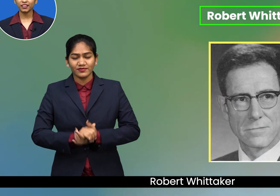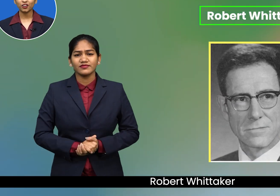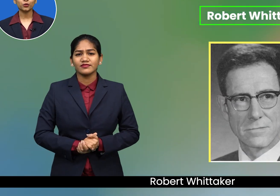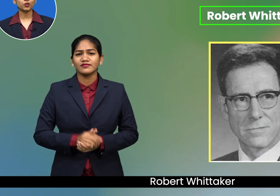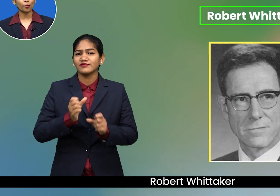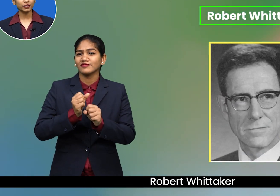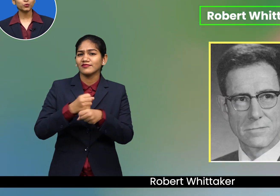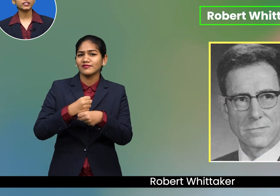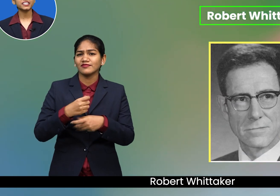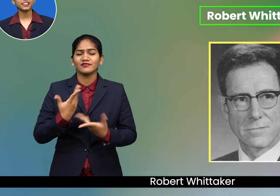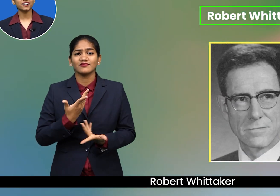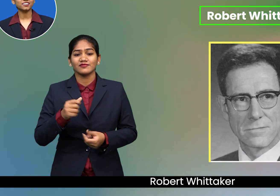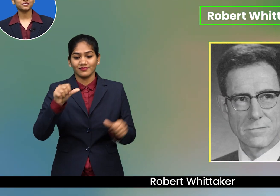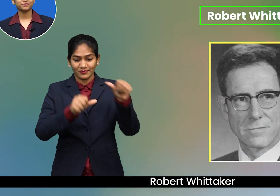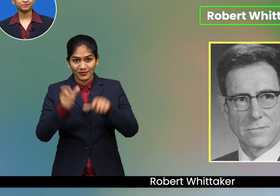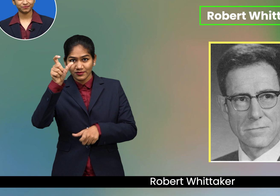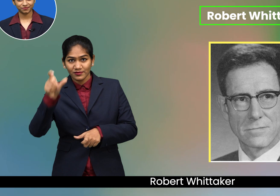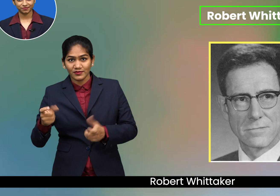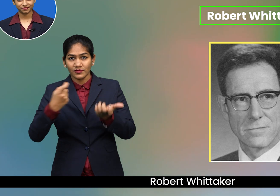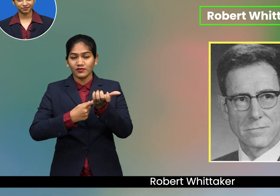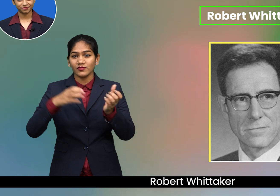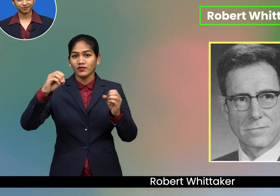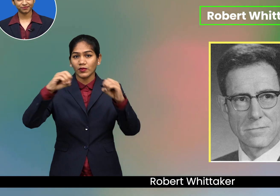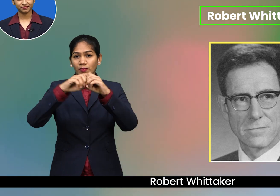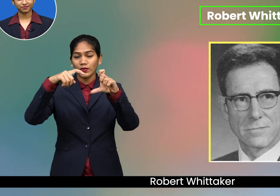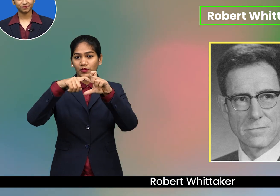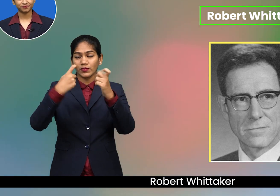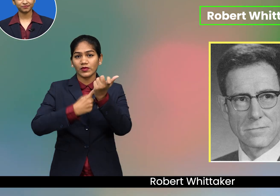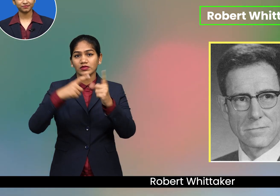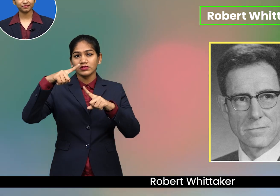made by Robert Whittaker.